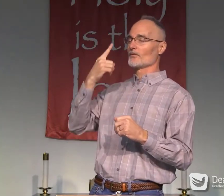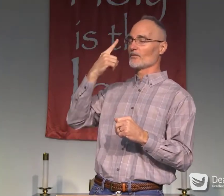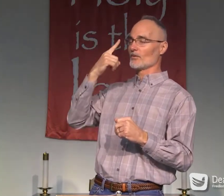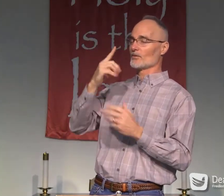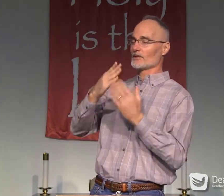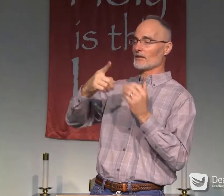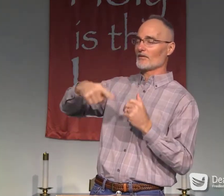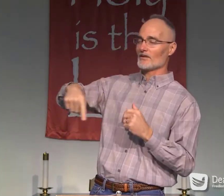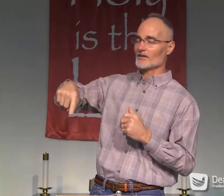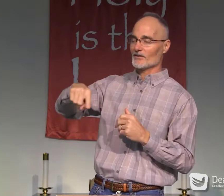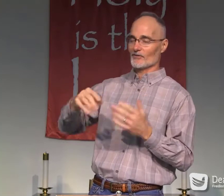We realize, Lord,